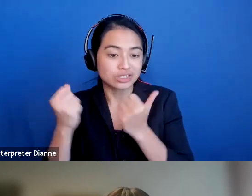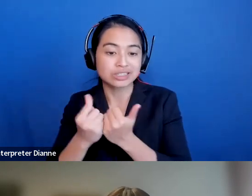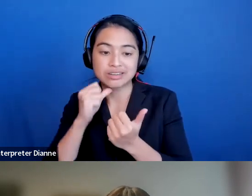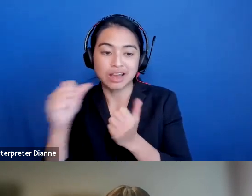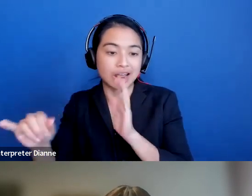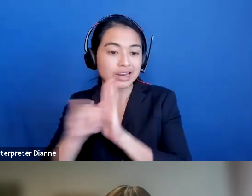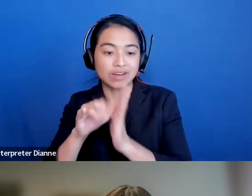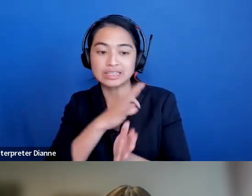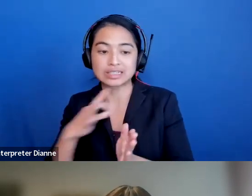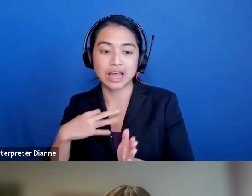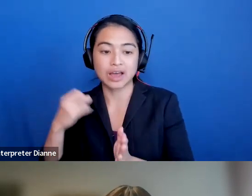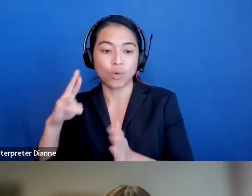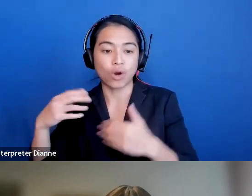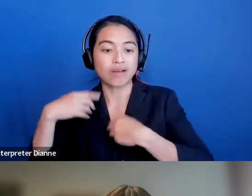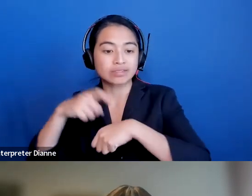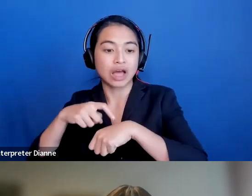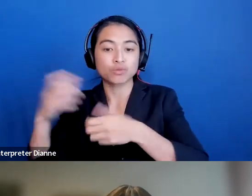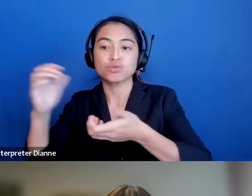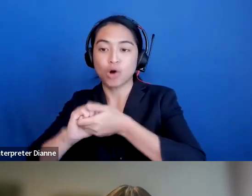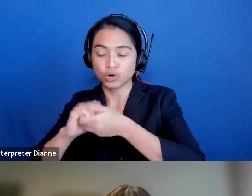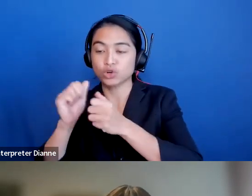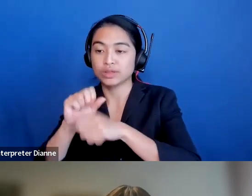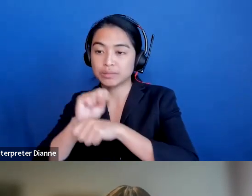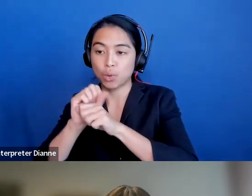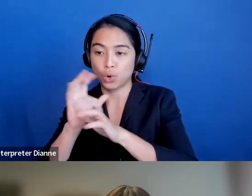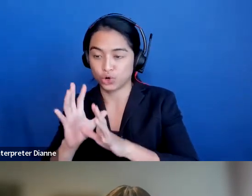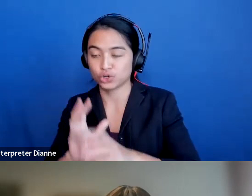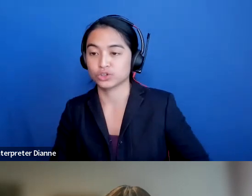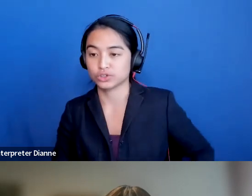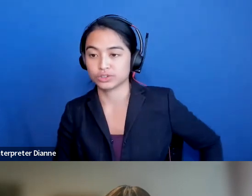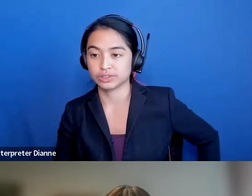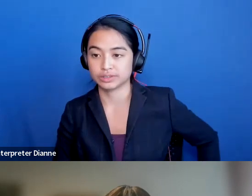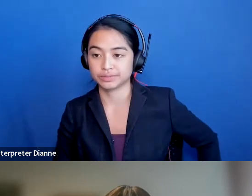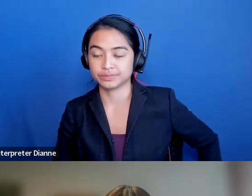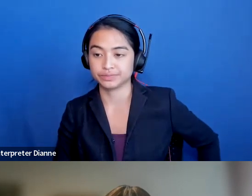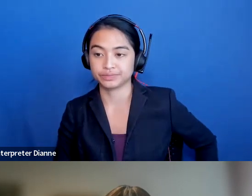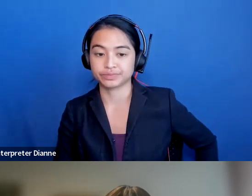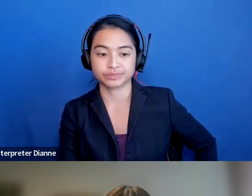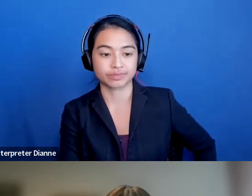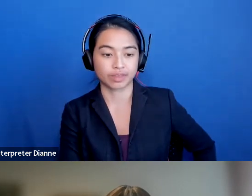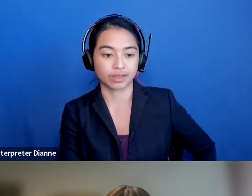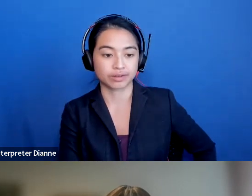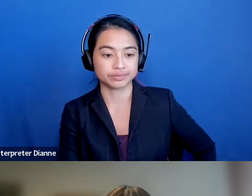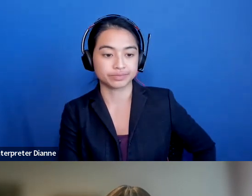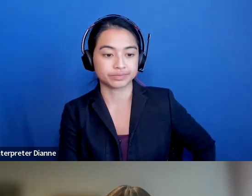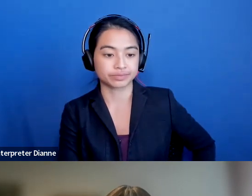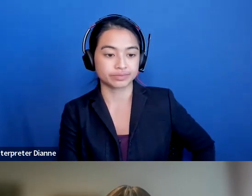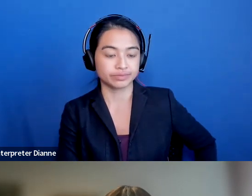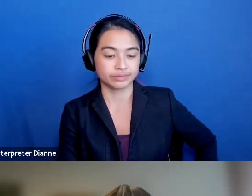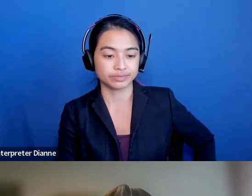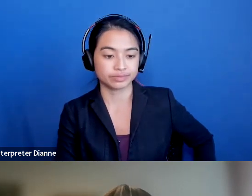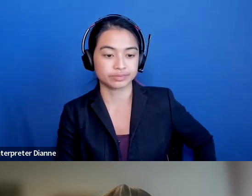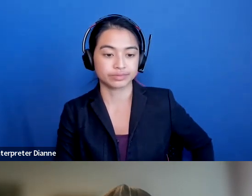identified staff or allotted time to partner with employers. And then the 6th criteria is job retention